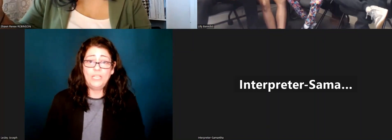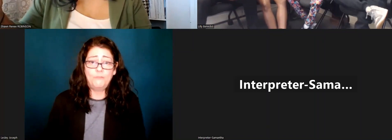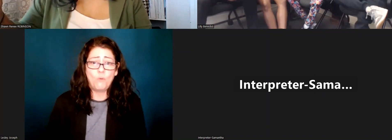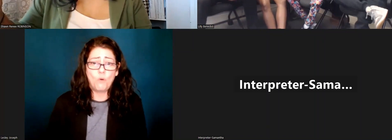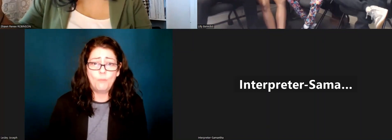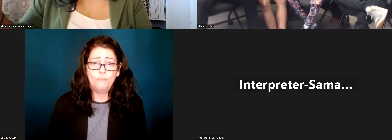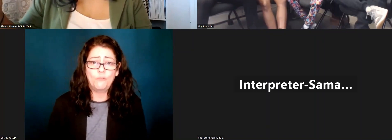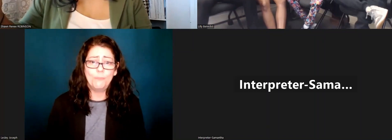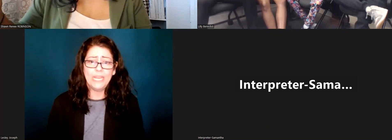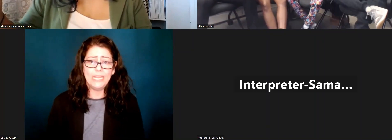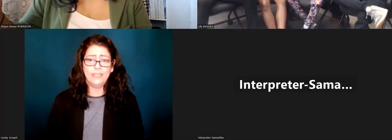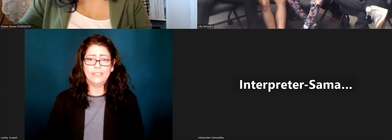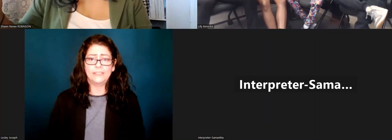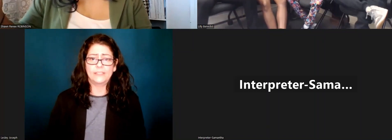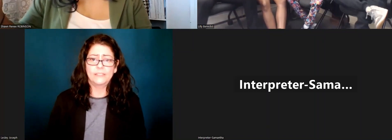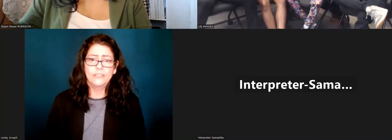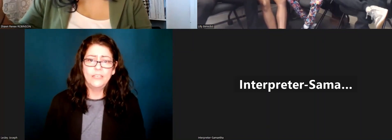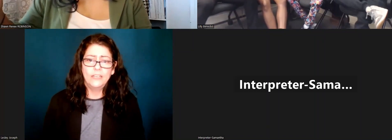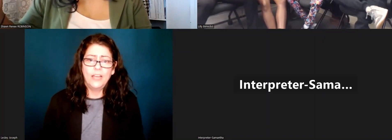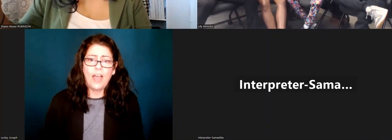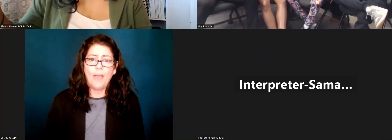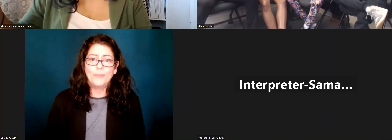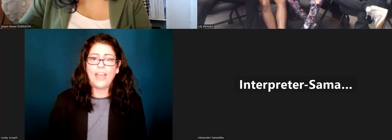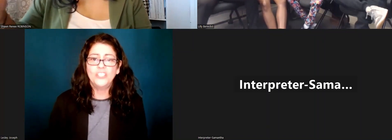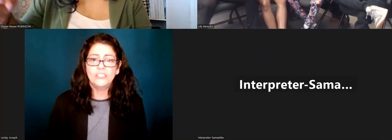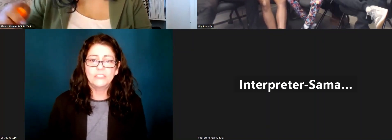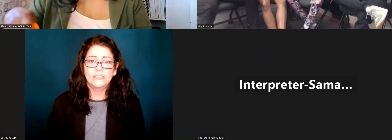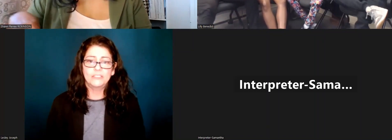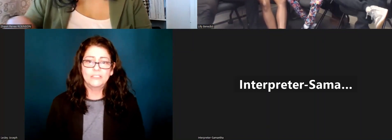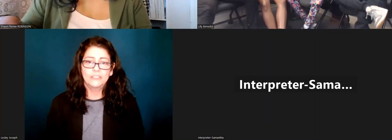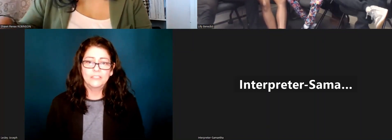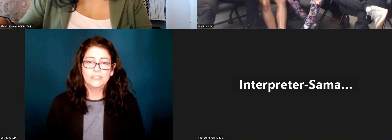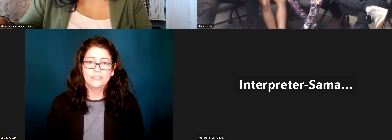You mean for me, it's, I mean,